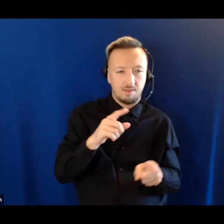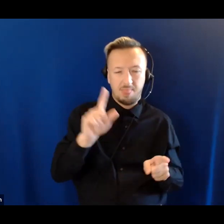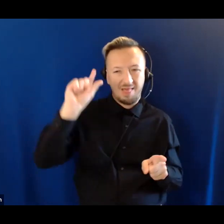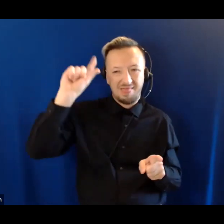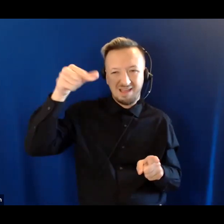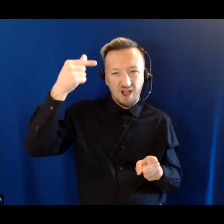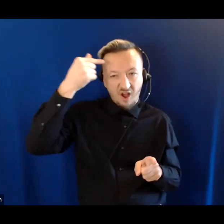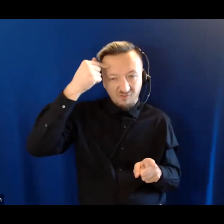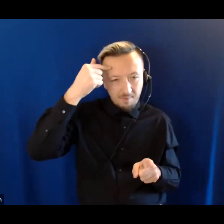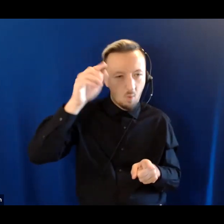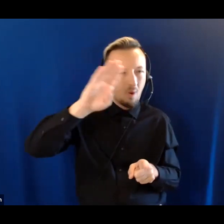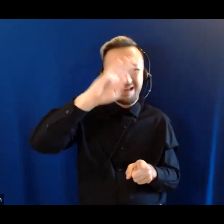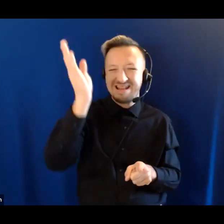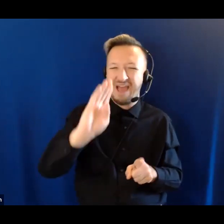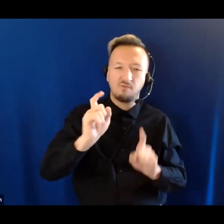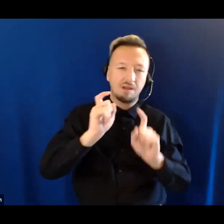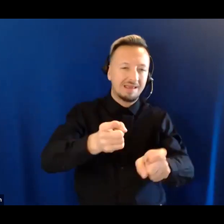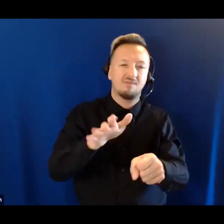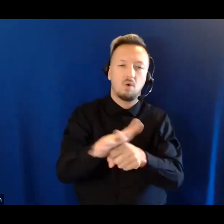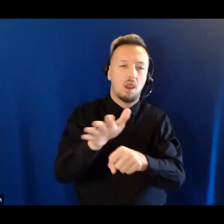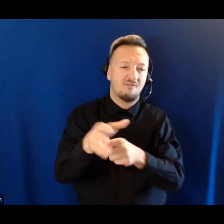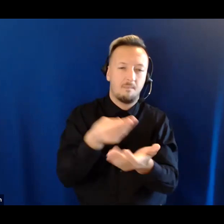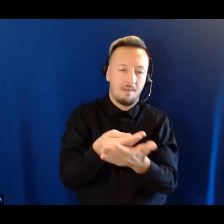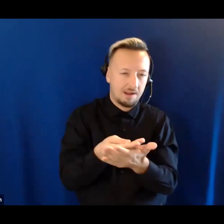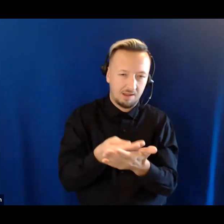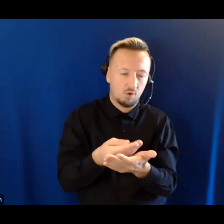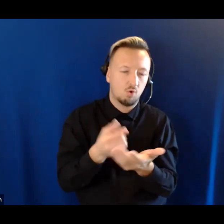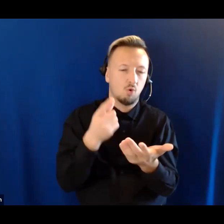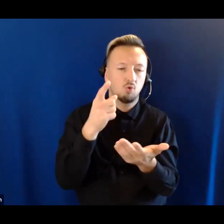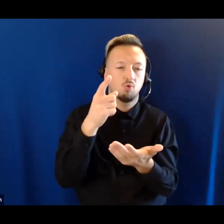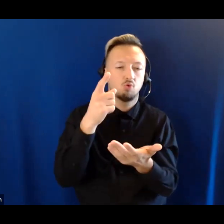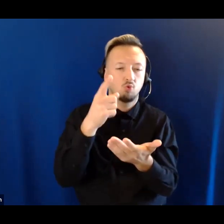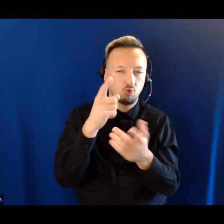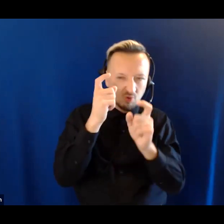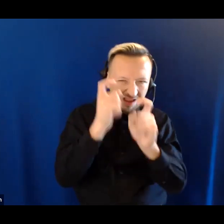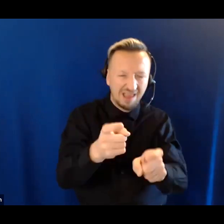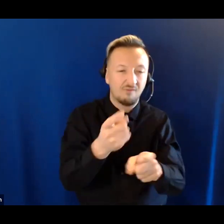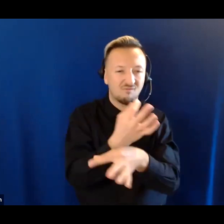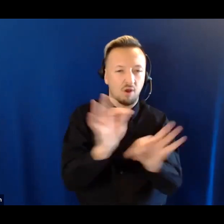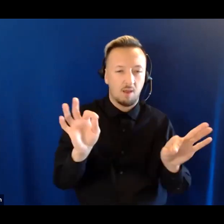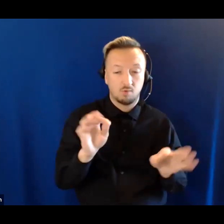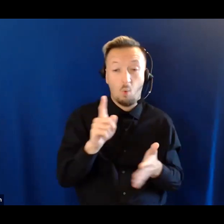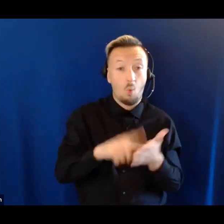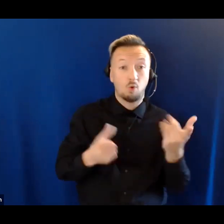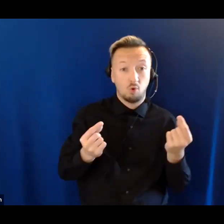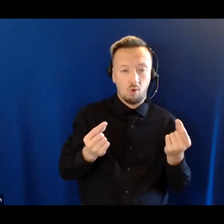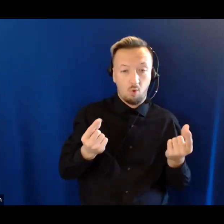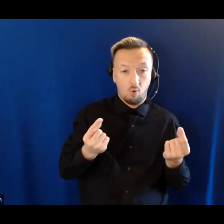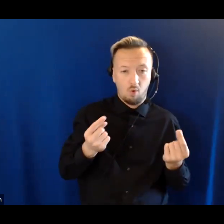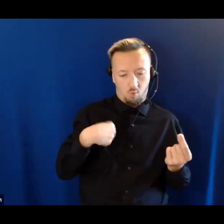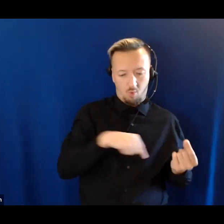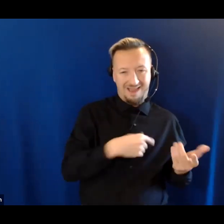to grant us enough money to do the job that we need to do to actually be free, right? So what we have is people,